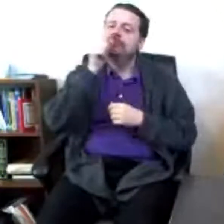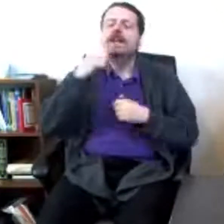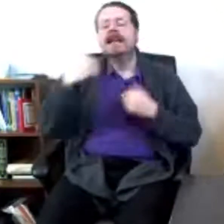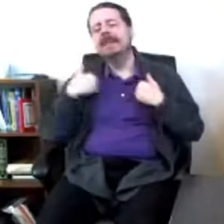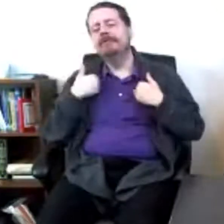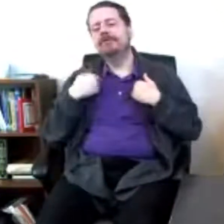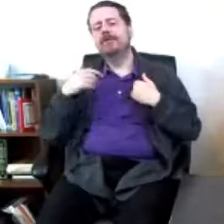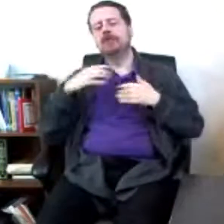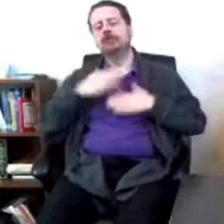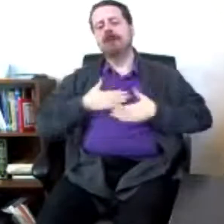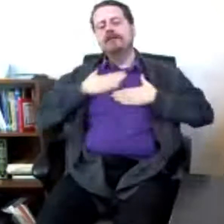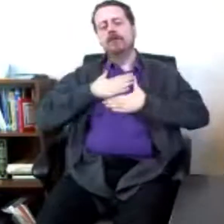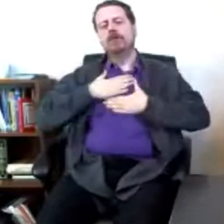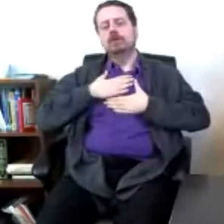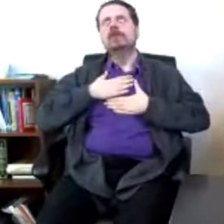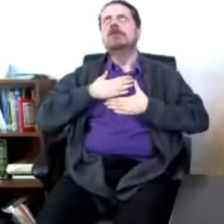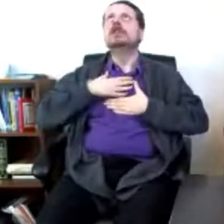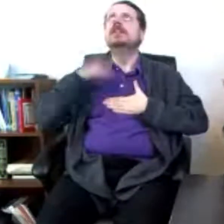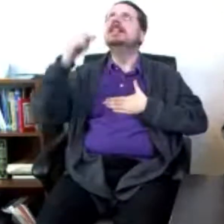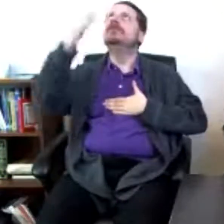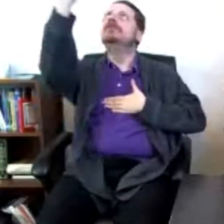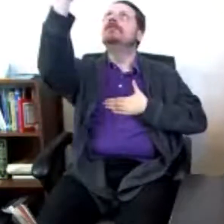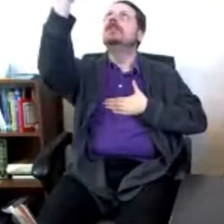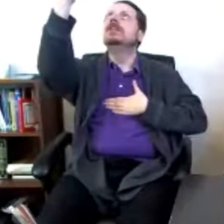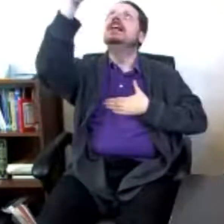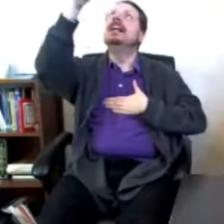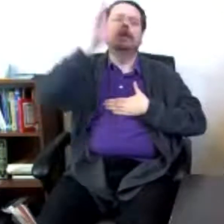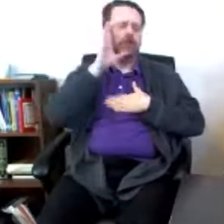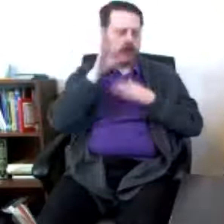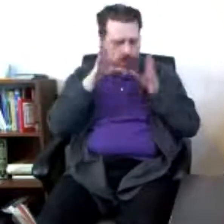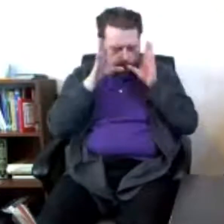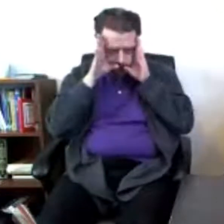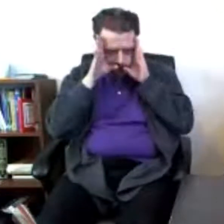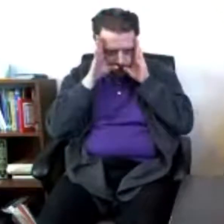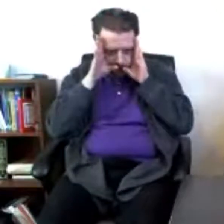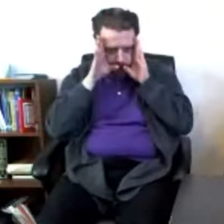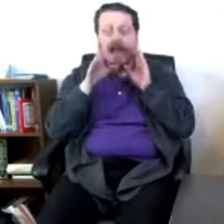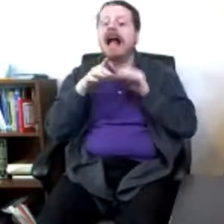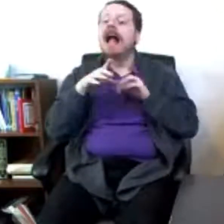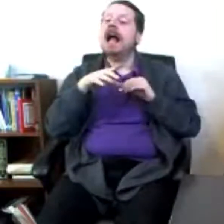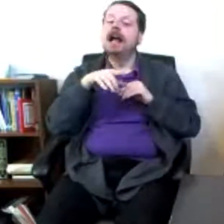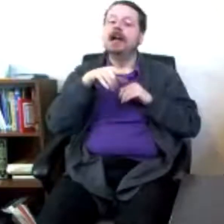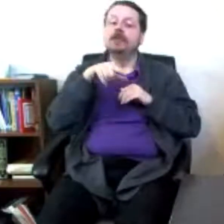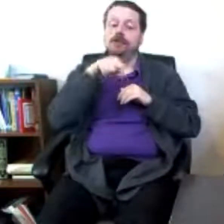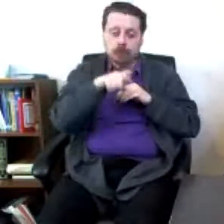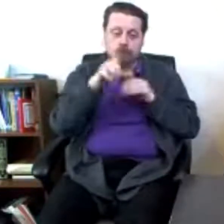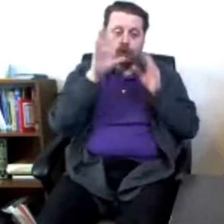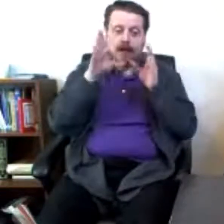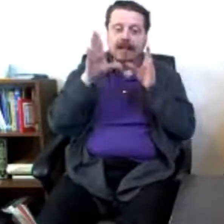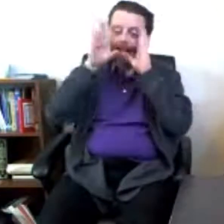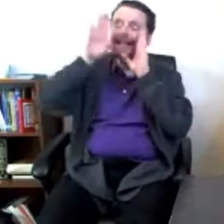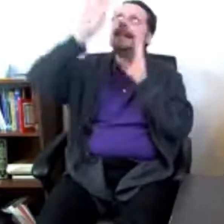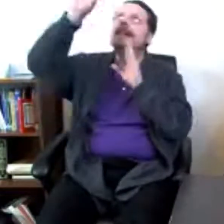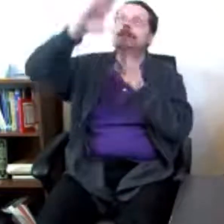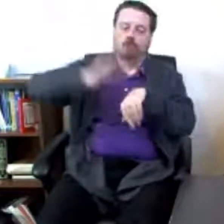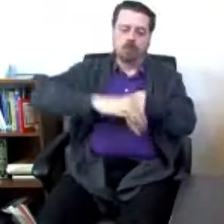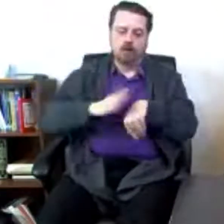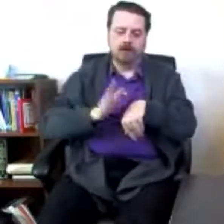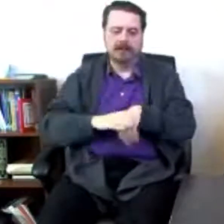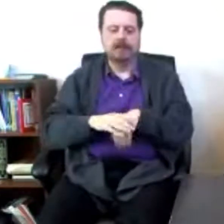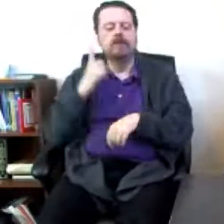God, he would heed what happened to previous communities who disobeyed God.